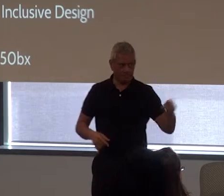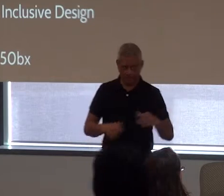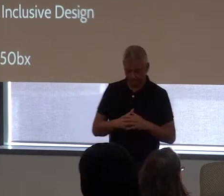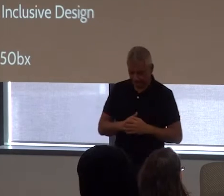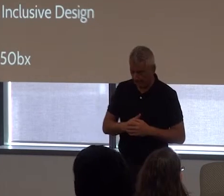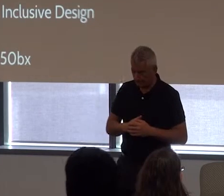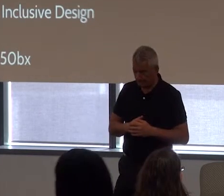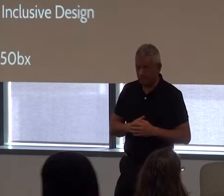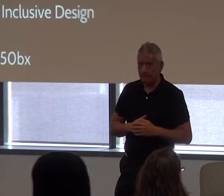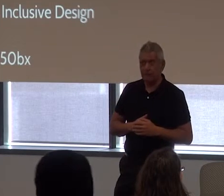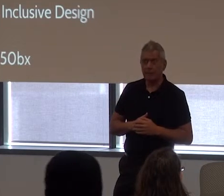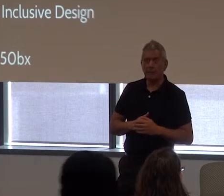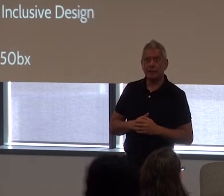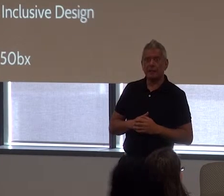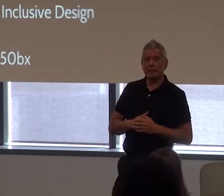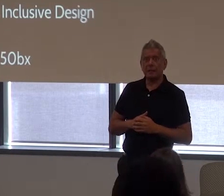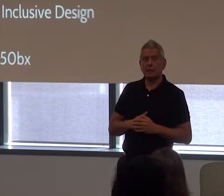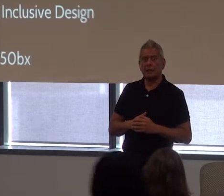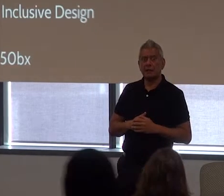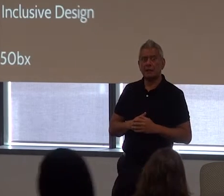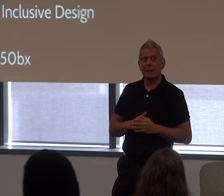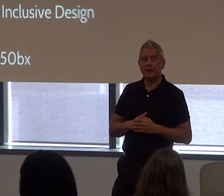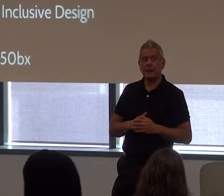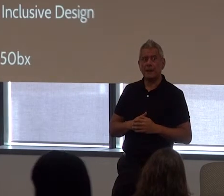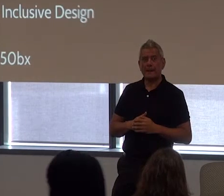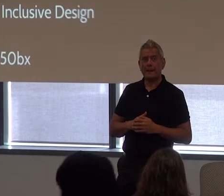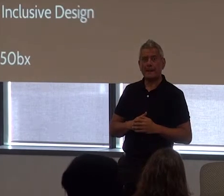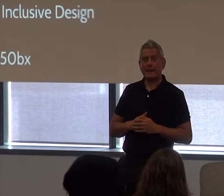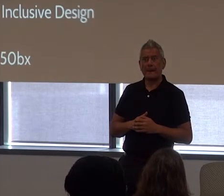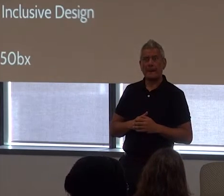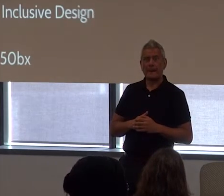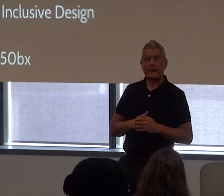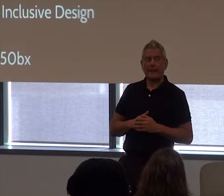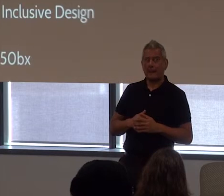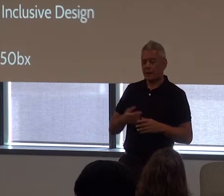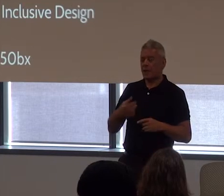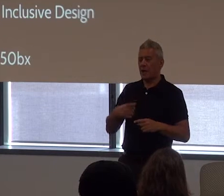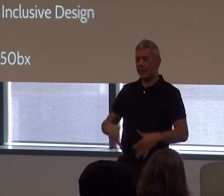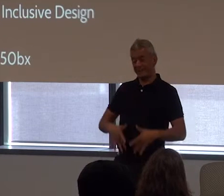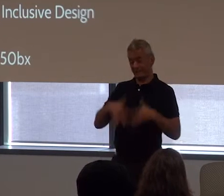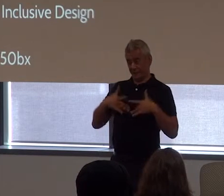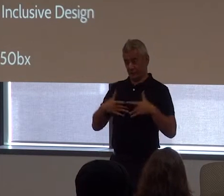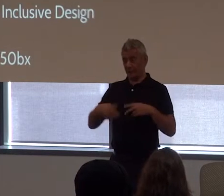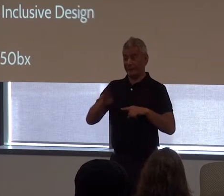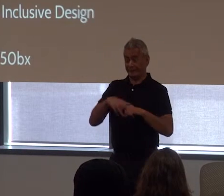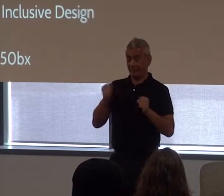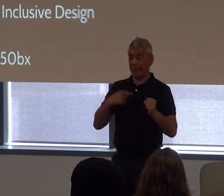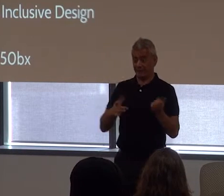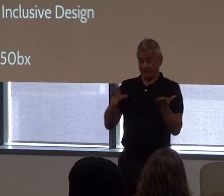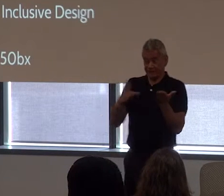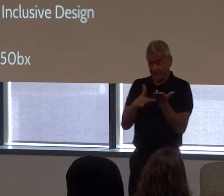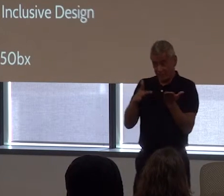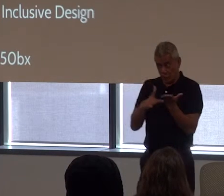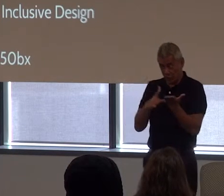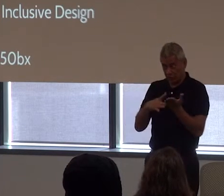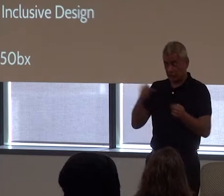we do, it's because the people are out there and if we can, then we should. If the technology exists, then I